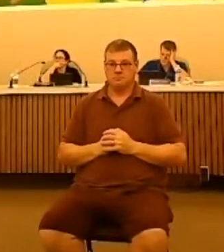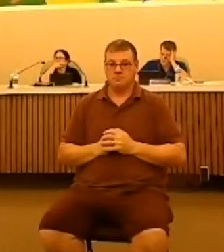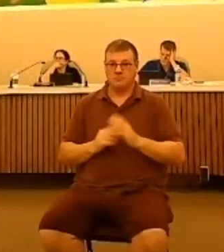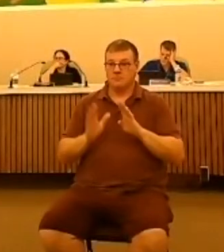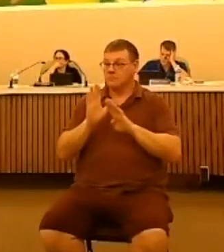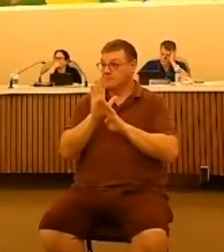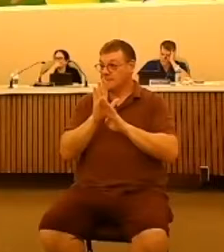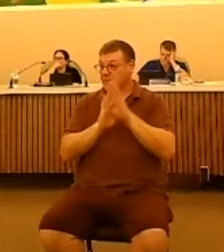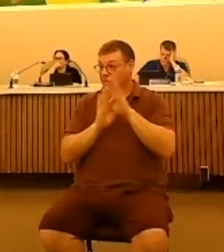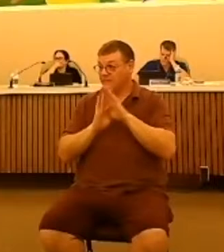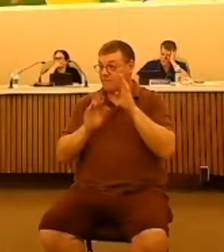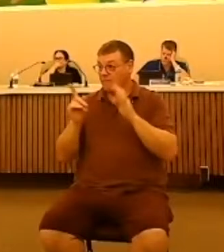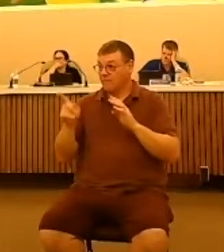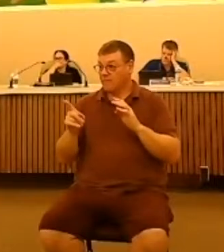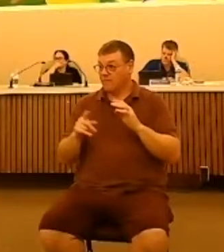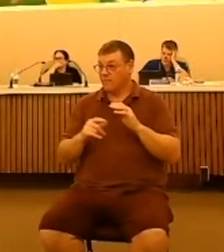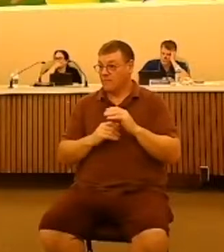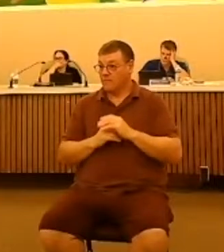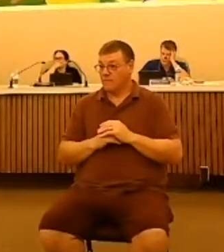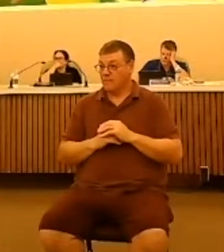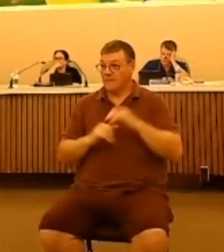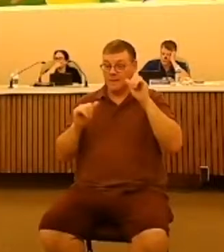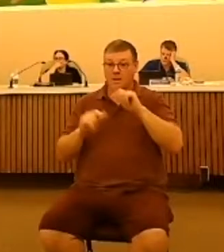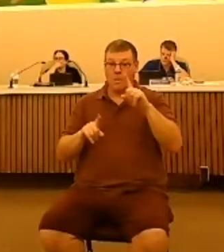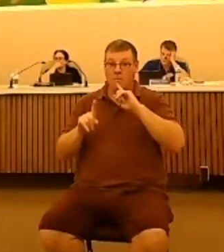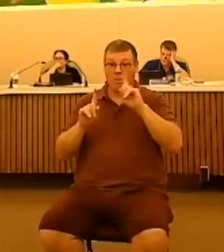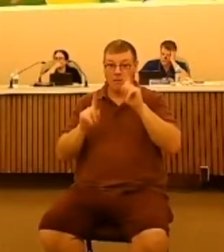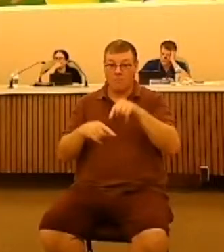Developers, could you answer